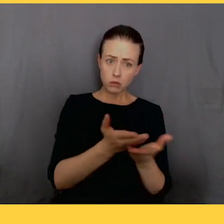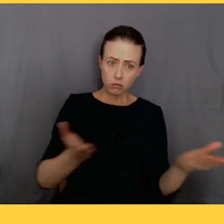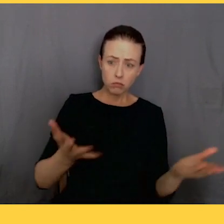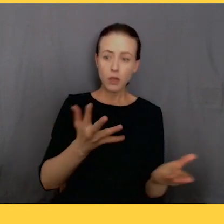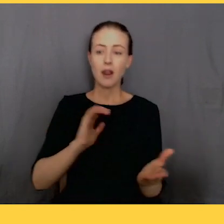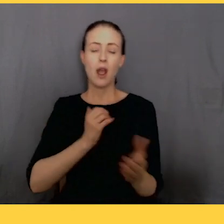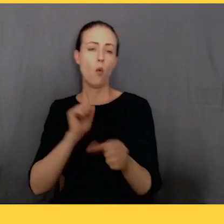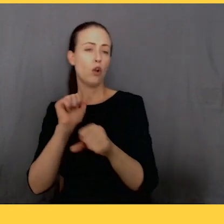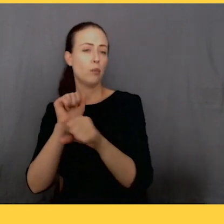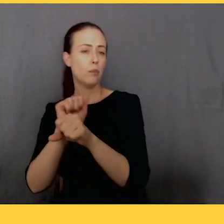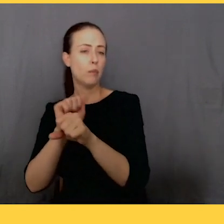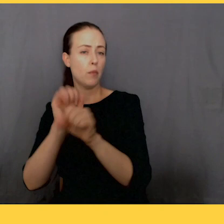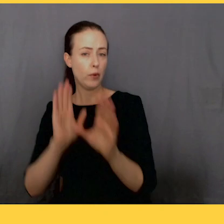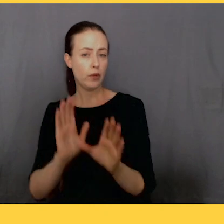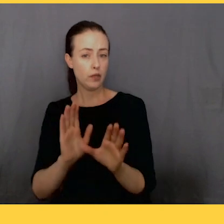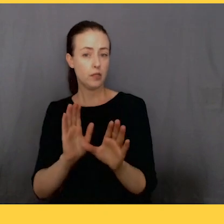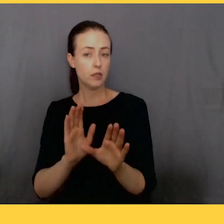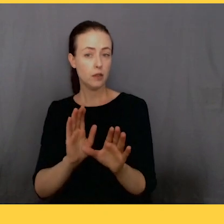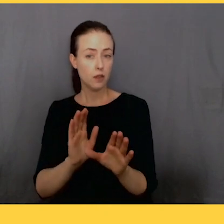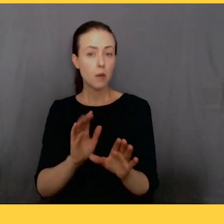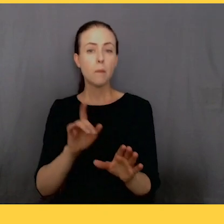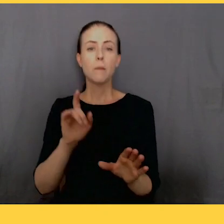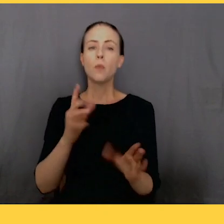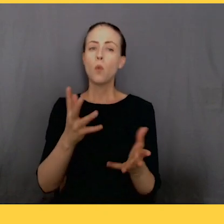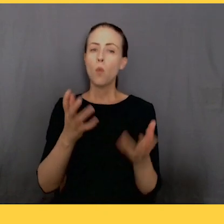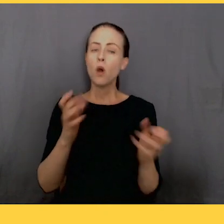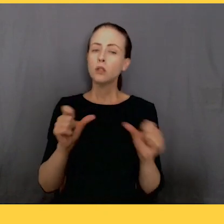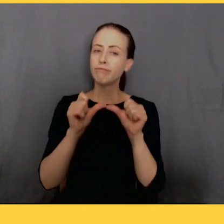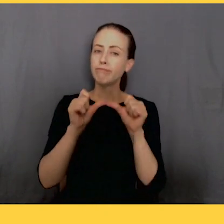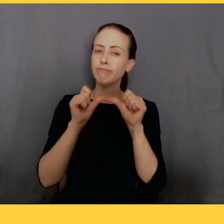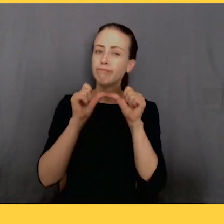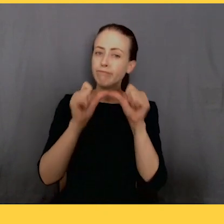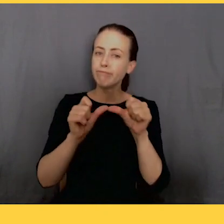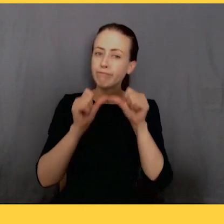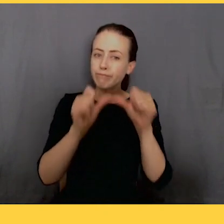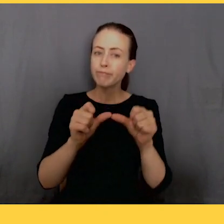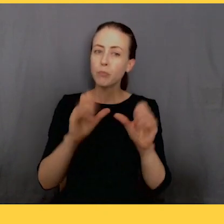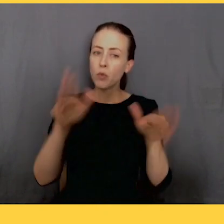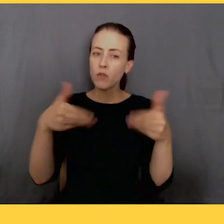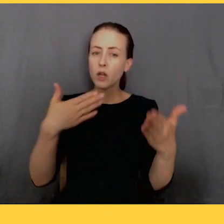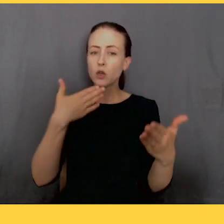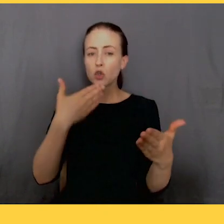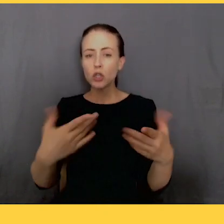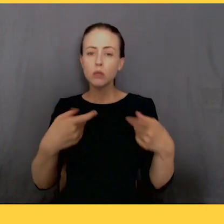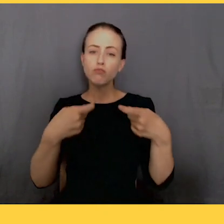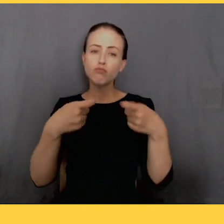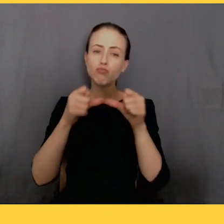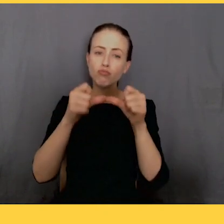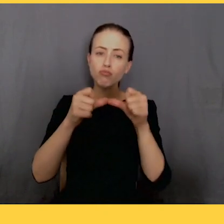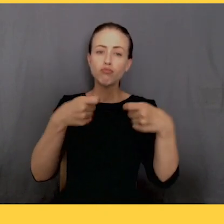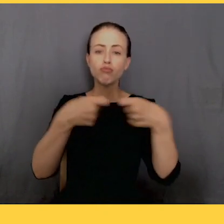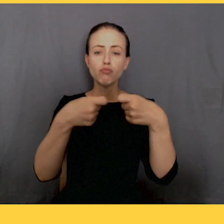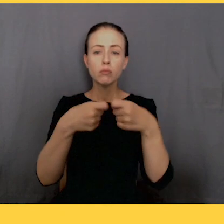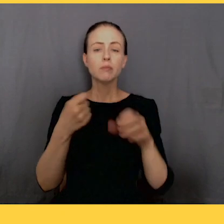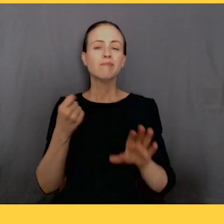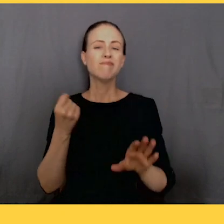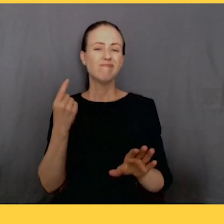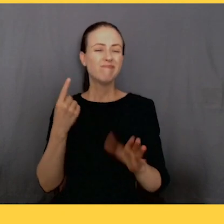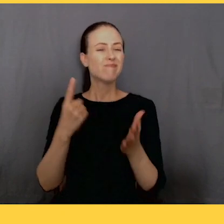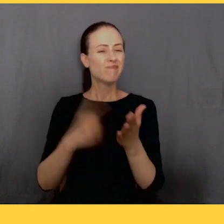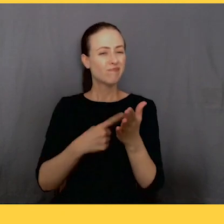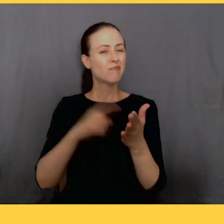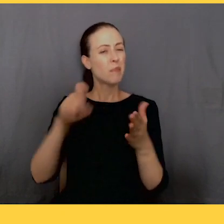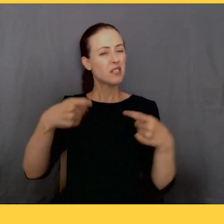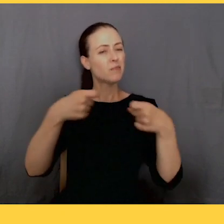providing reliable service also means critical scheduled outages must continue even during this unprecedented time. Postponing this